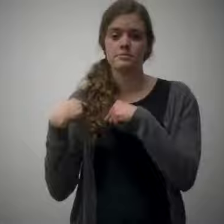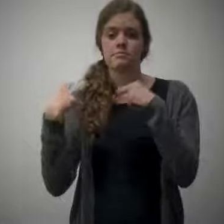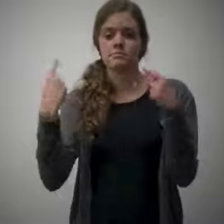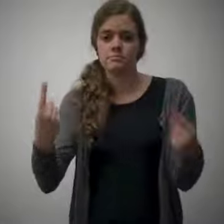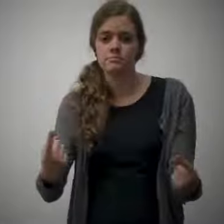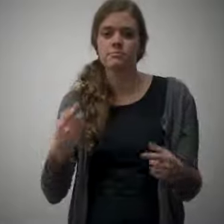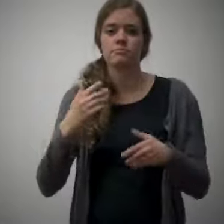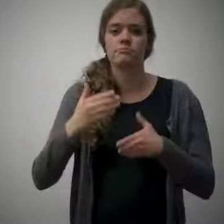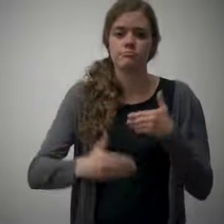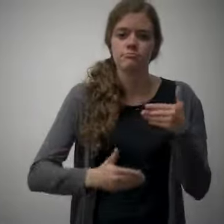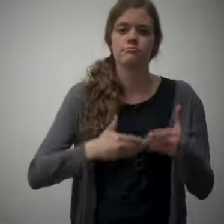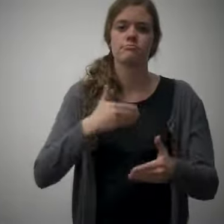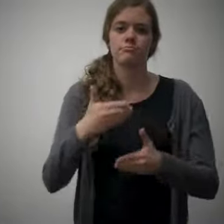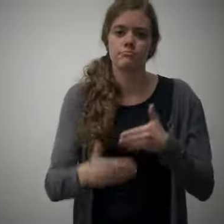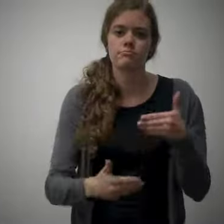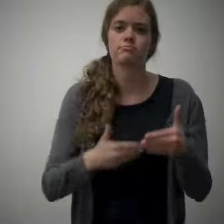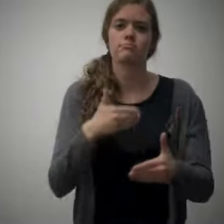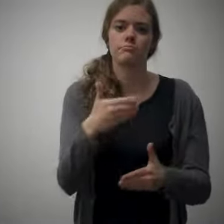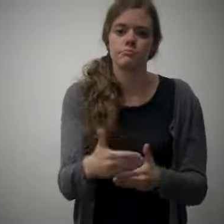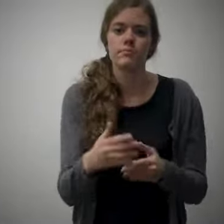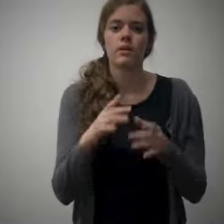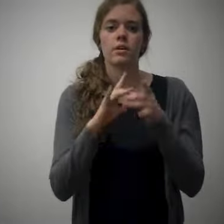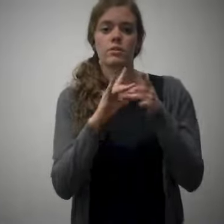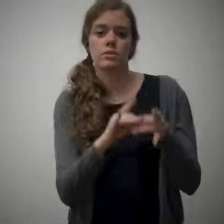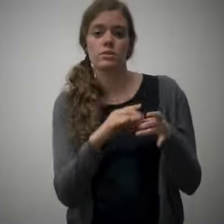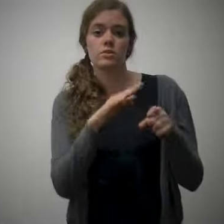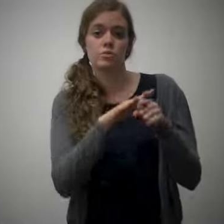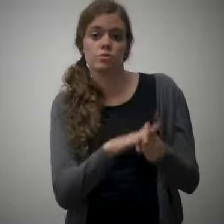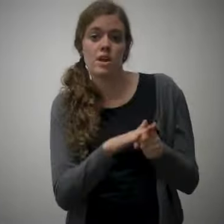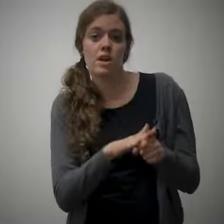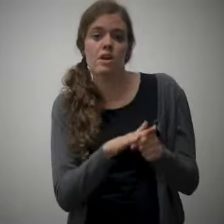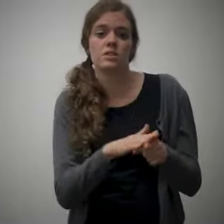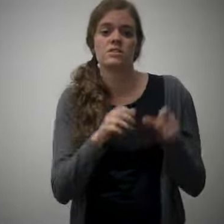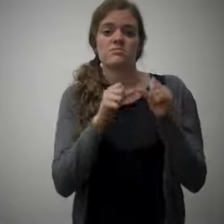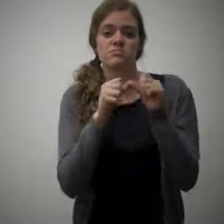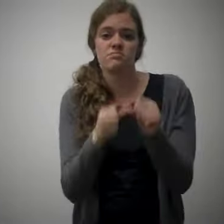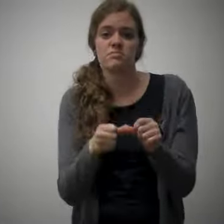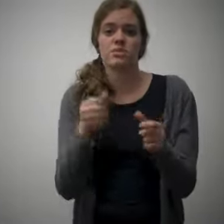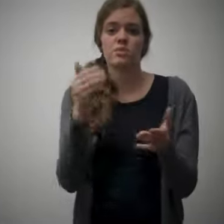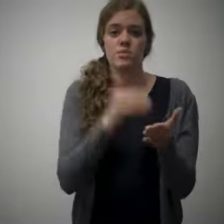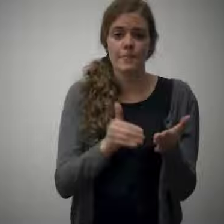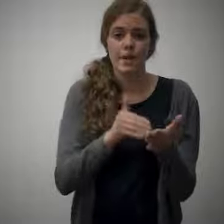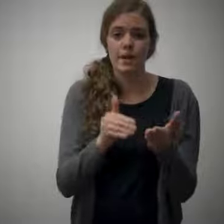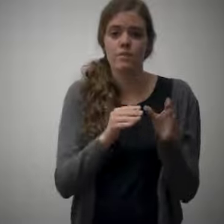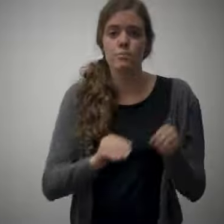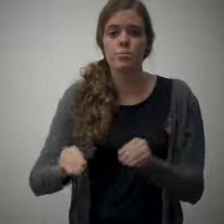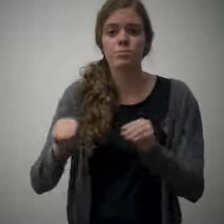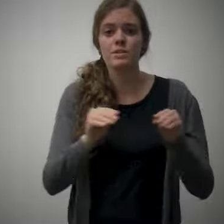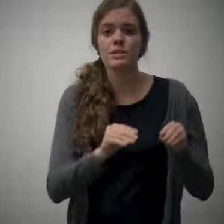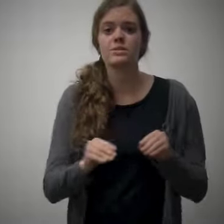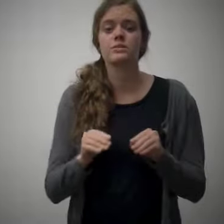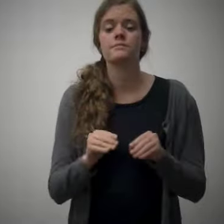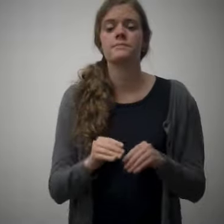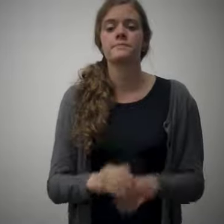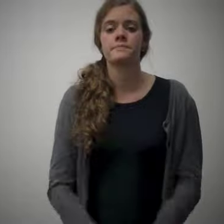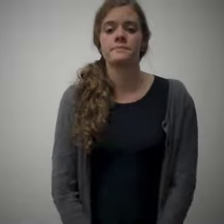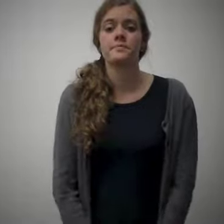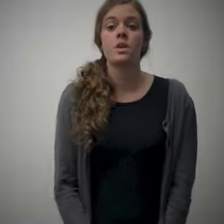Repetitive strain injury, or RSI, is a stress-related, cumulative type of injury resulting